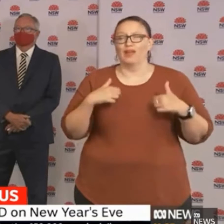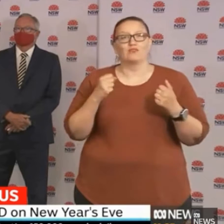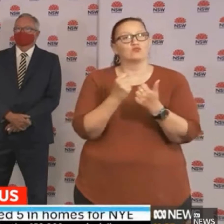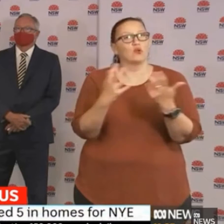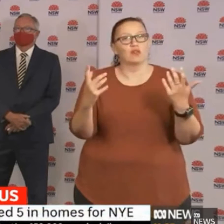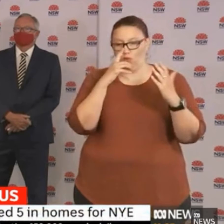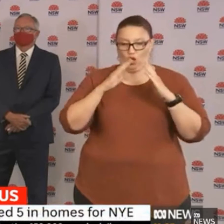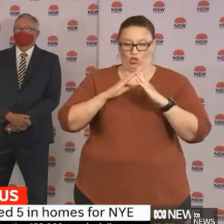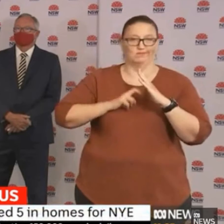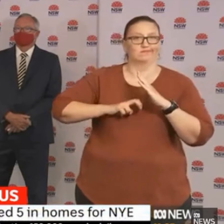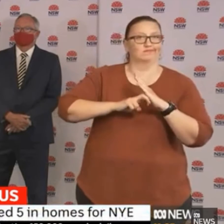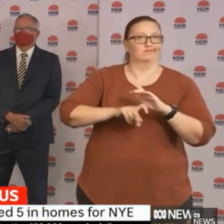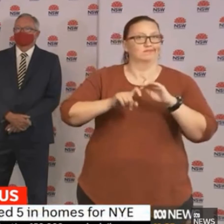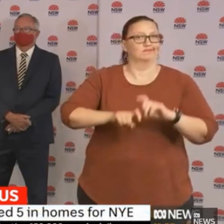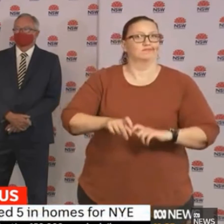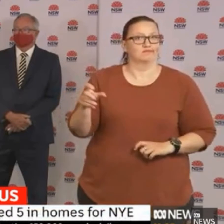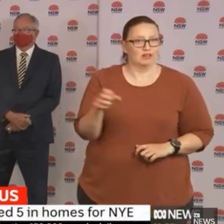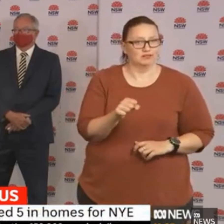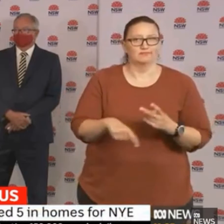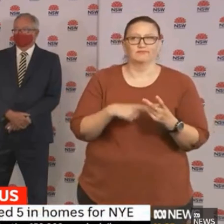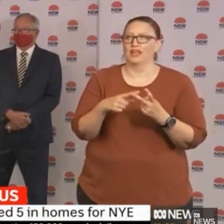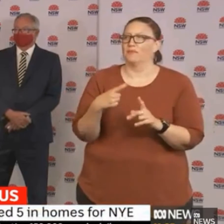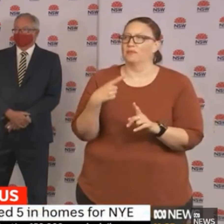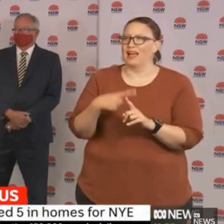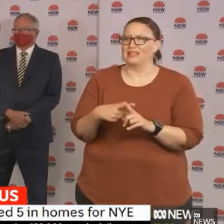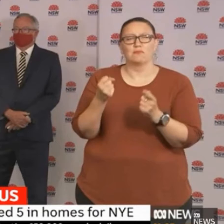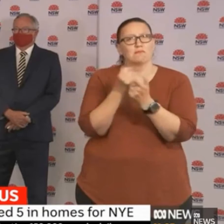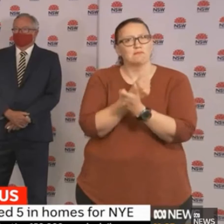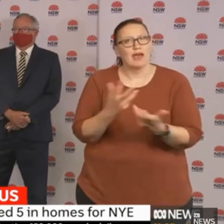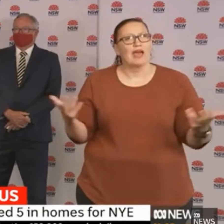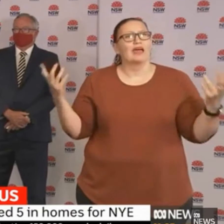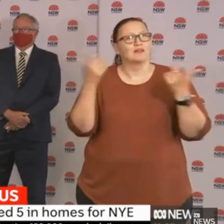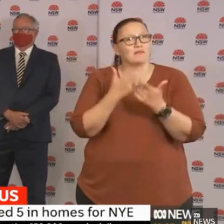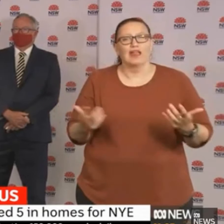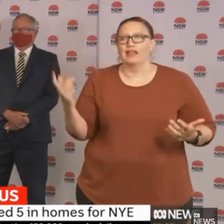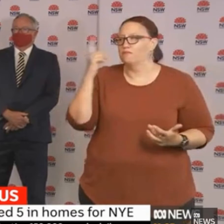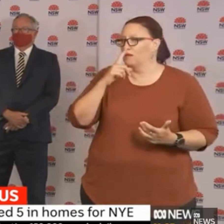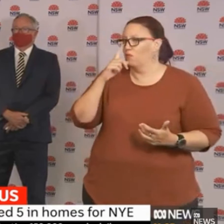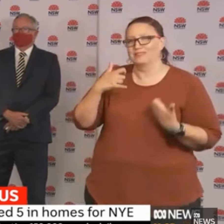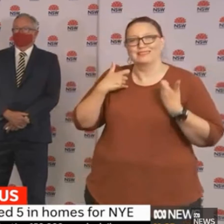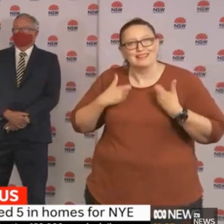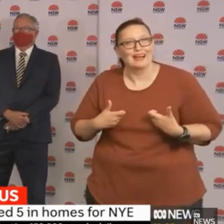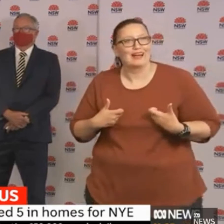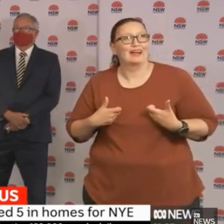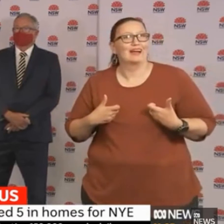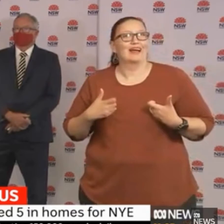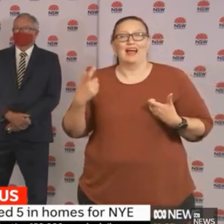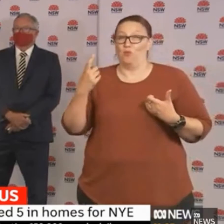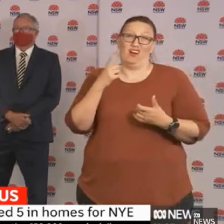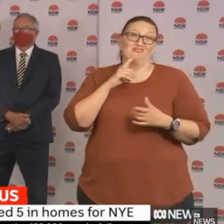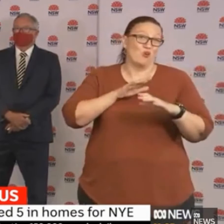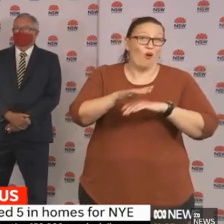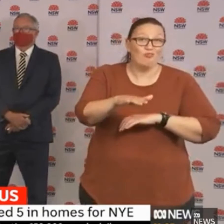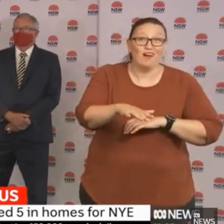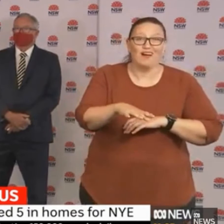in isolation, and that's just to keep everybody safe. And we appreciate the frustration that many of you are experiencing,